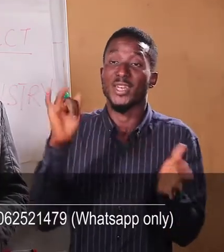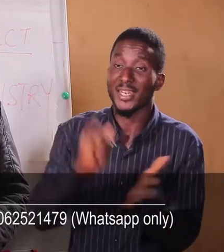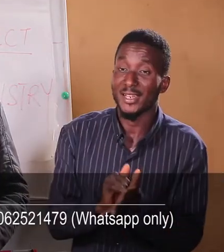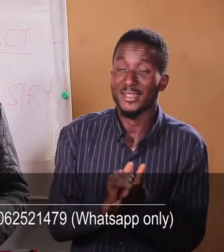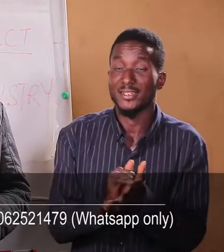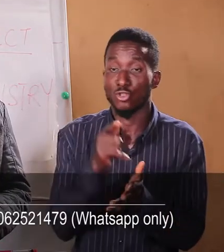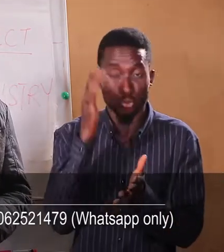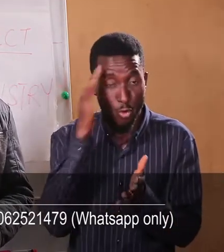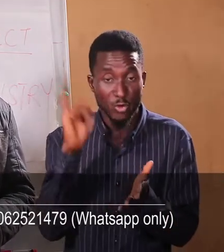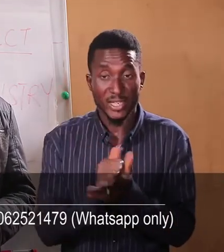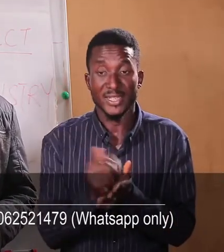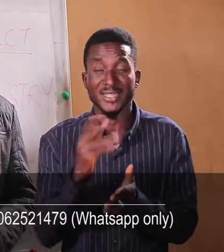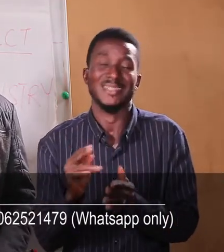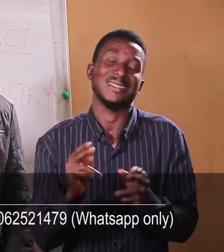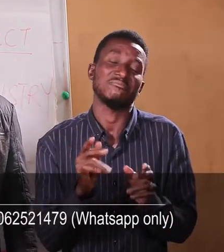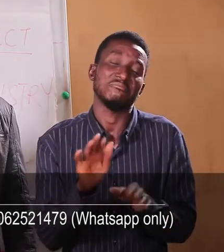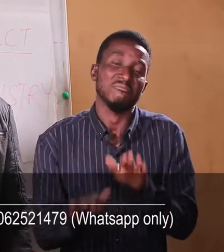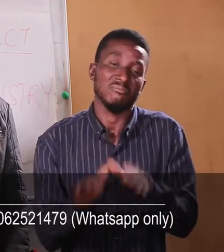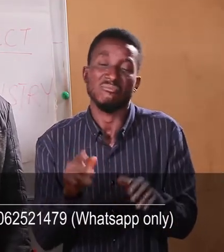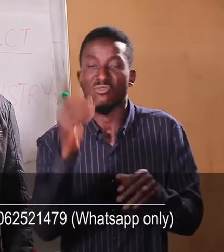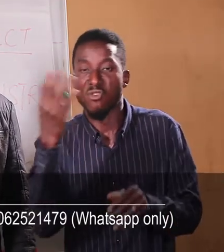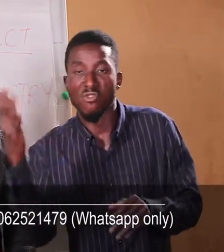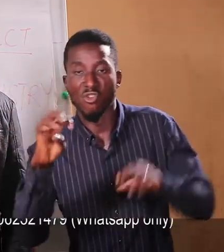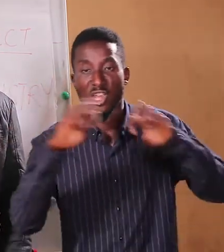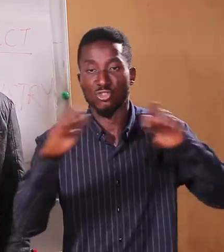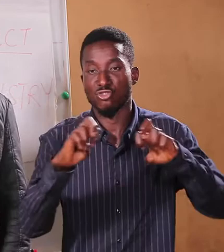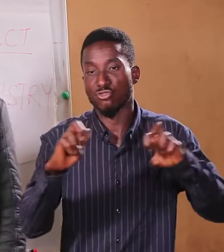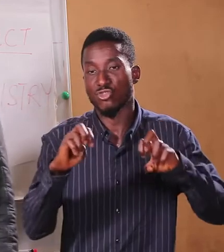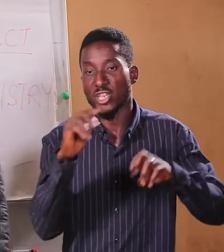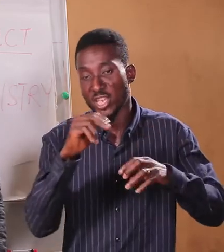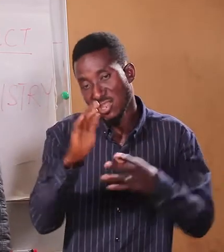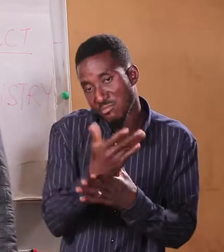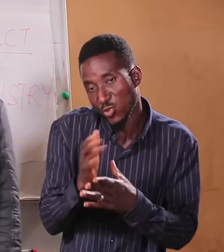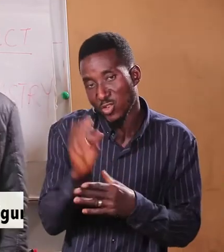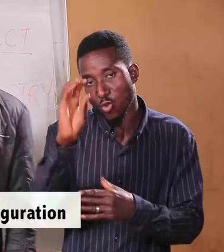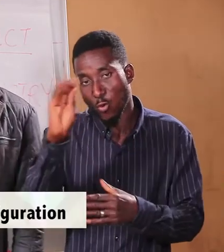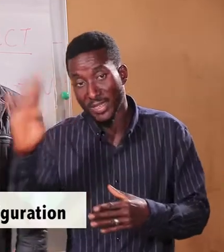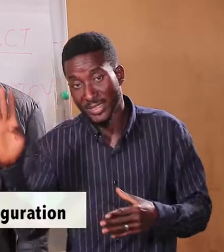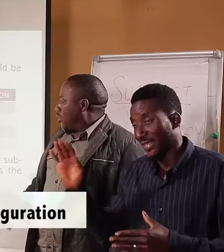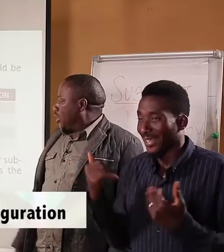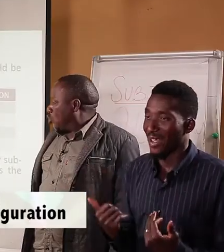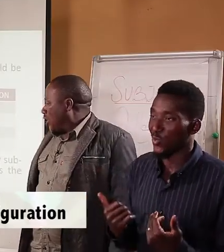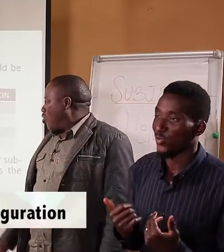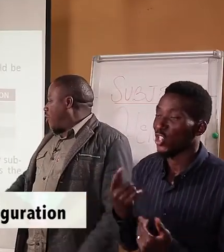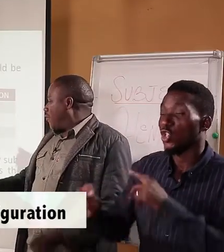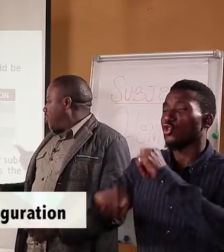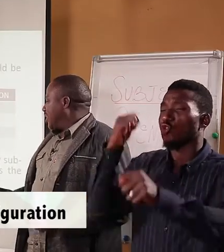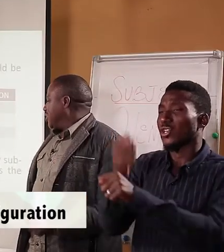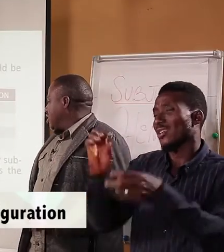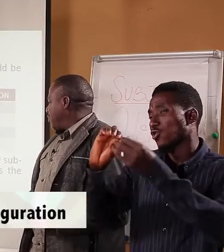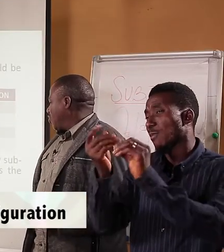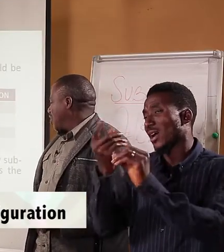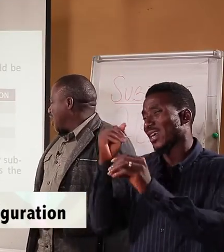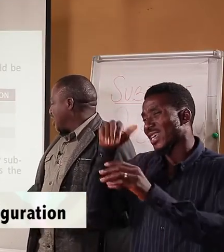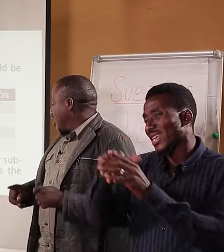you agree with me? There is a gradual increase of 4 electrons in between the orbitals. Now, the total number of